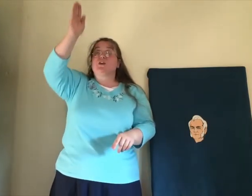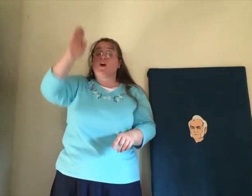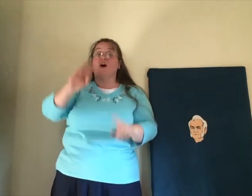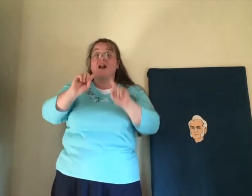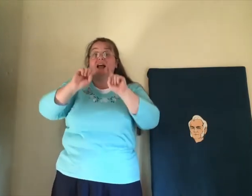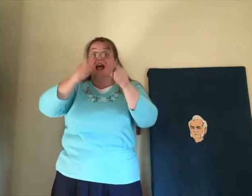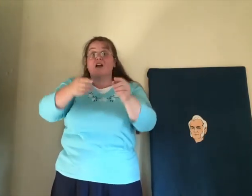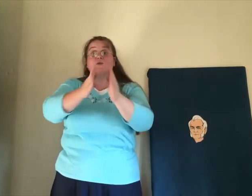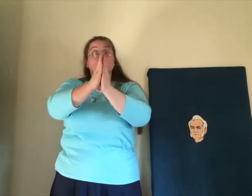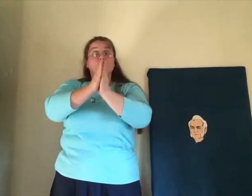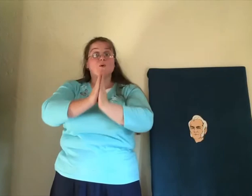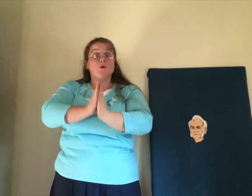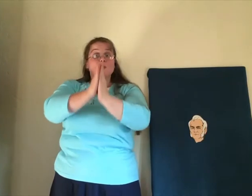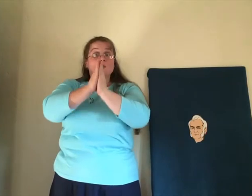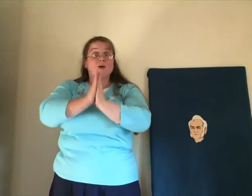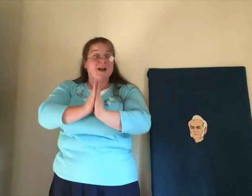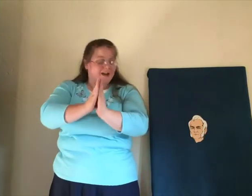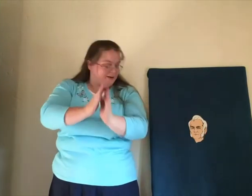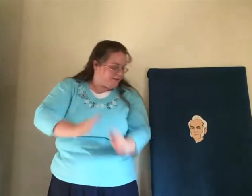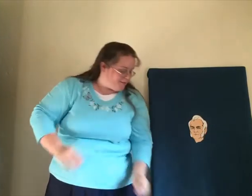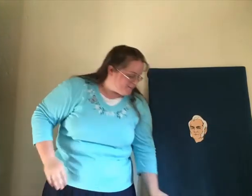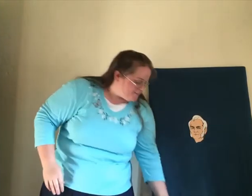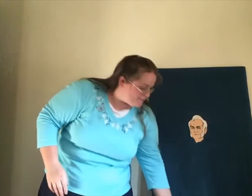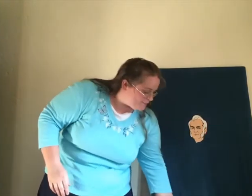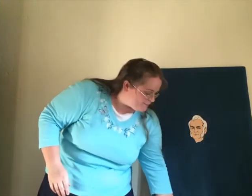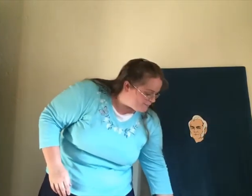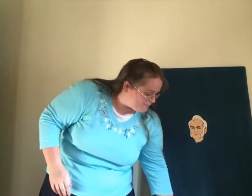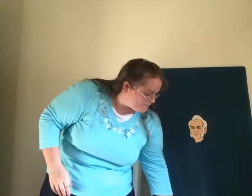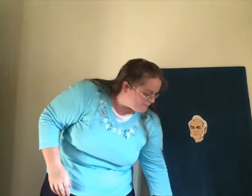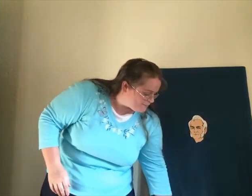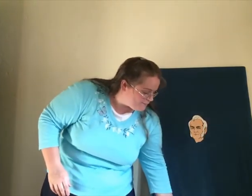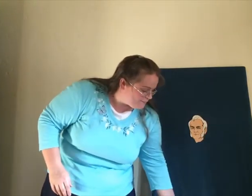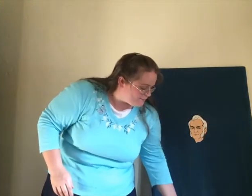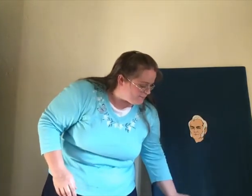Do you know what happened? God answered his prayers.